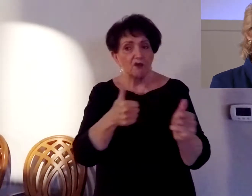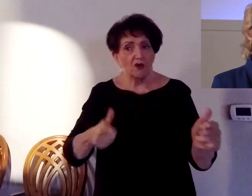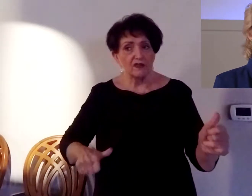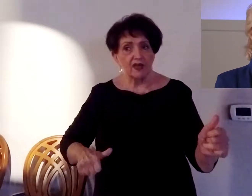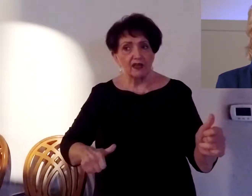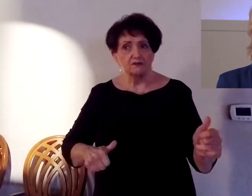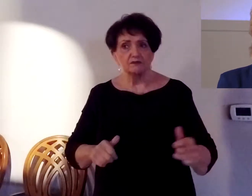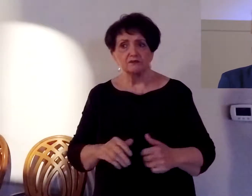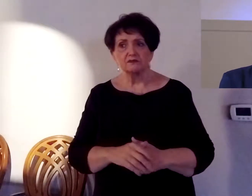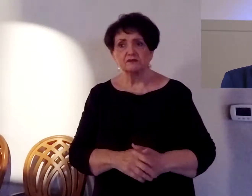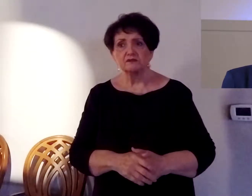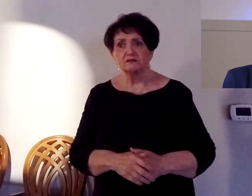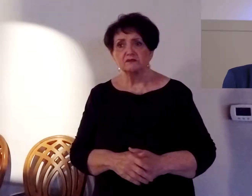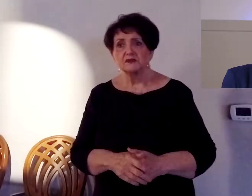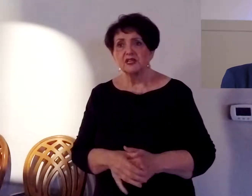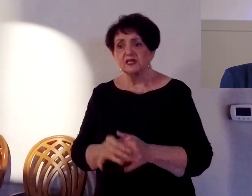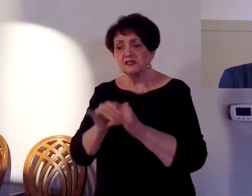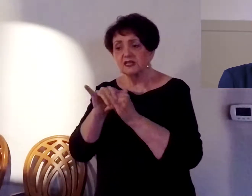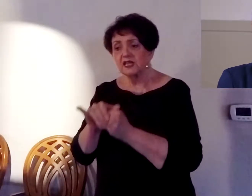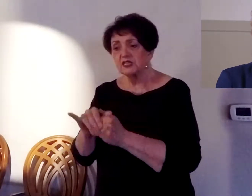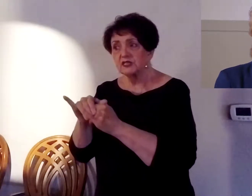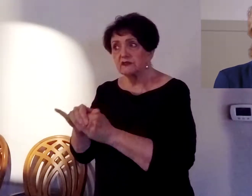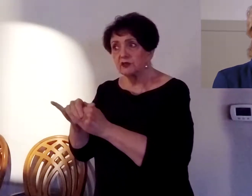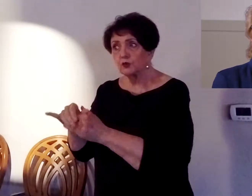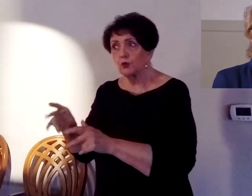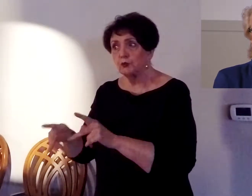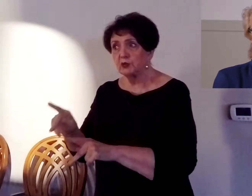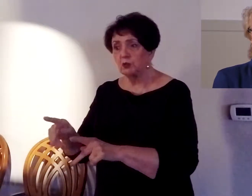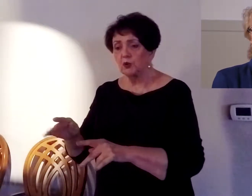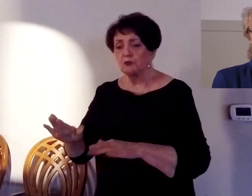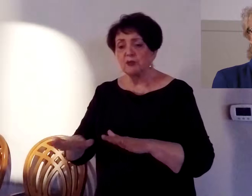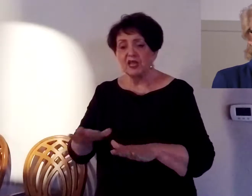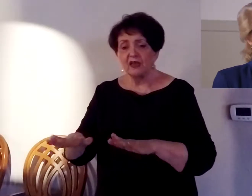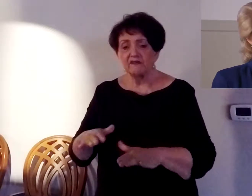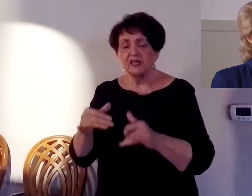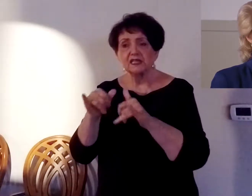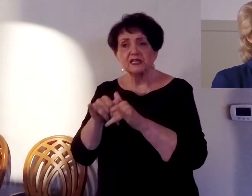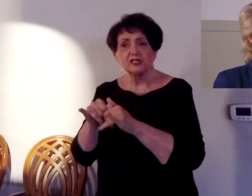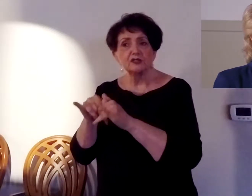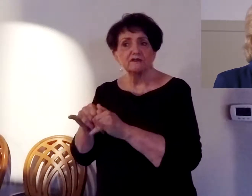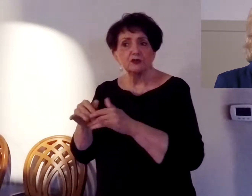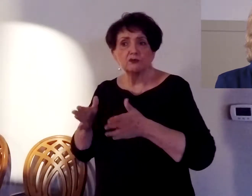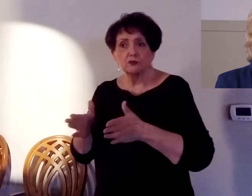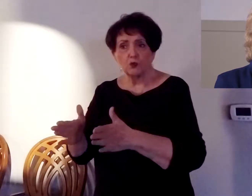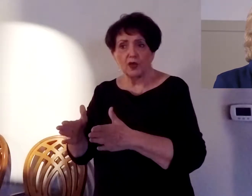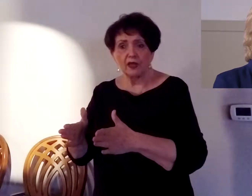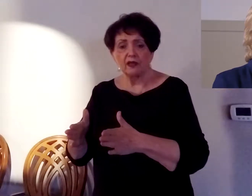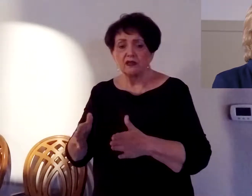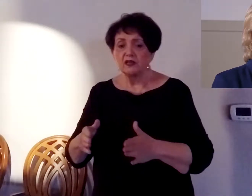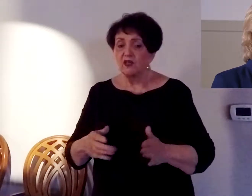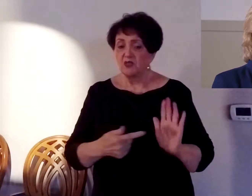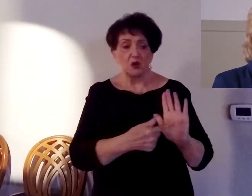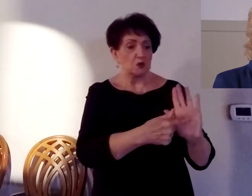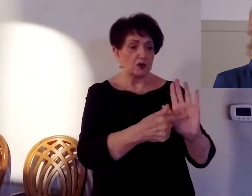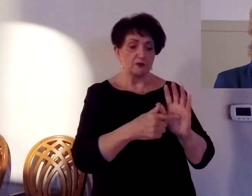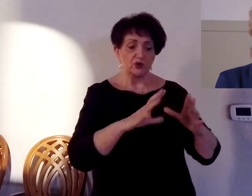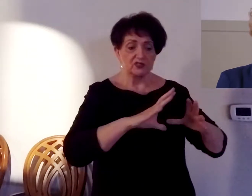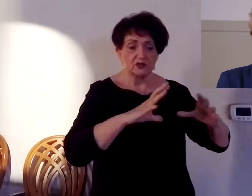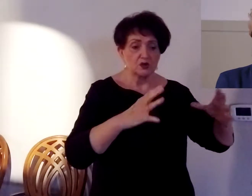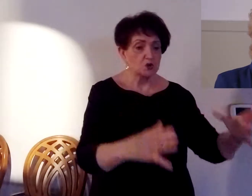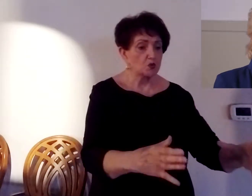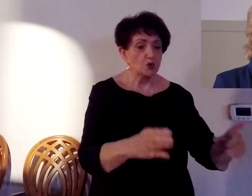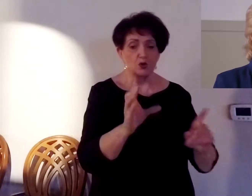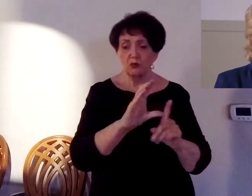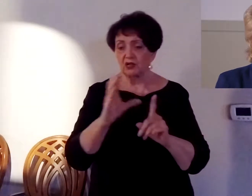costs. These are individual people behaving in an individual way. They don't represent a group or a culture or